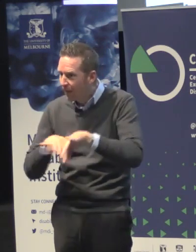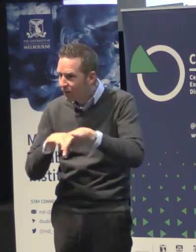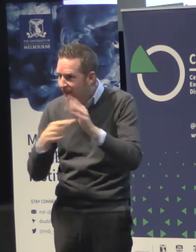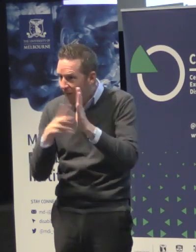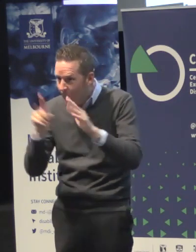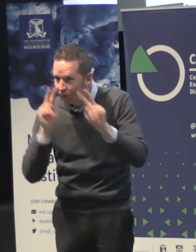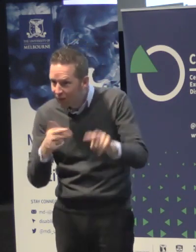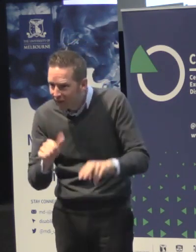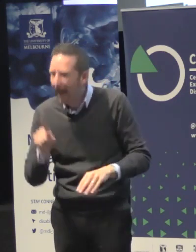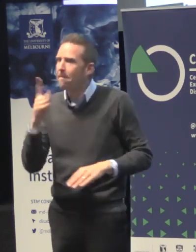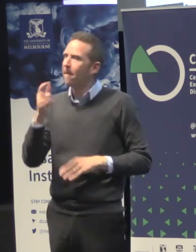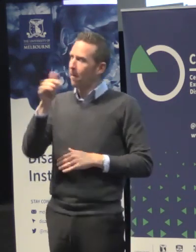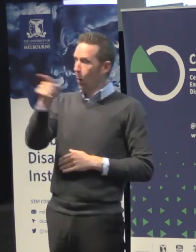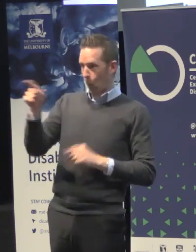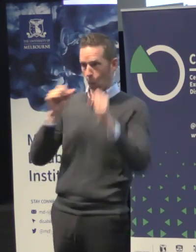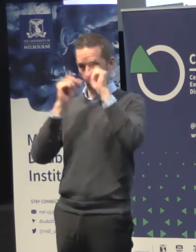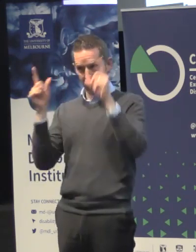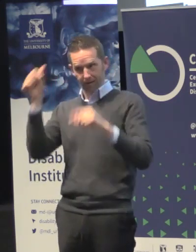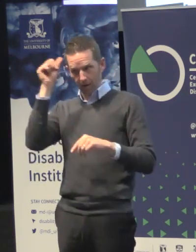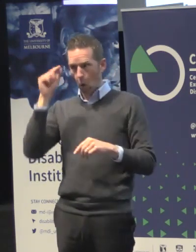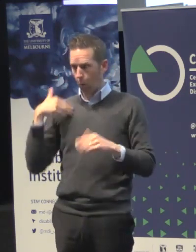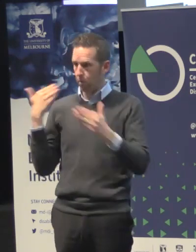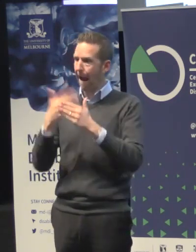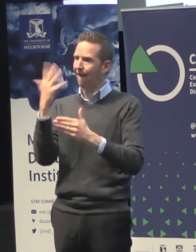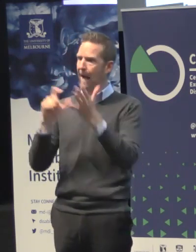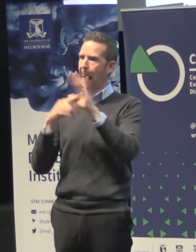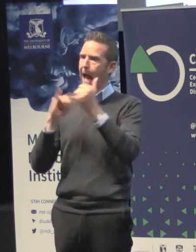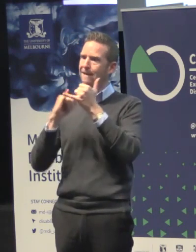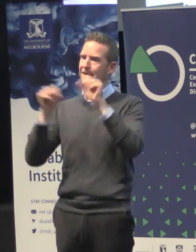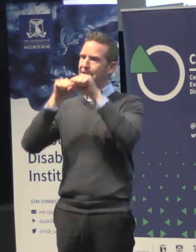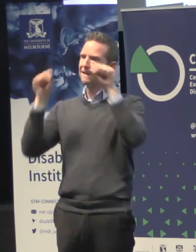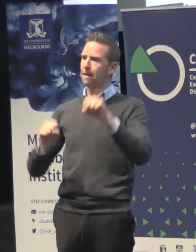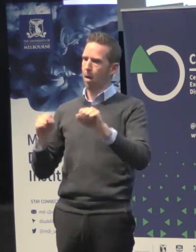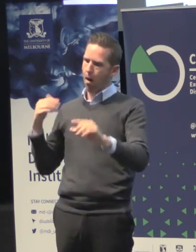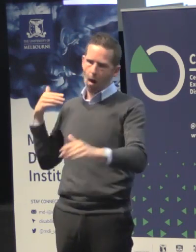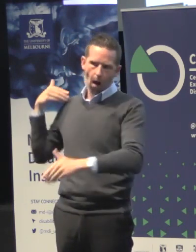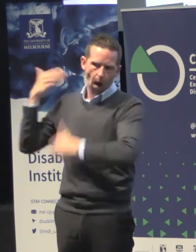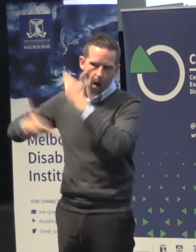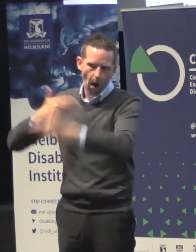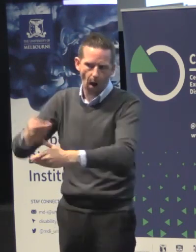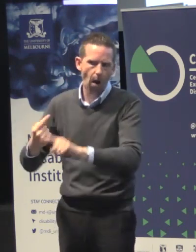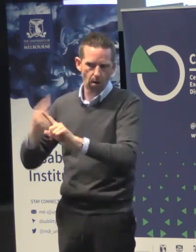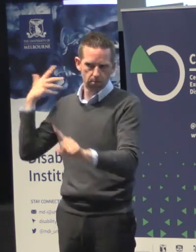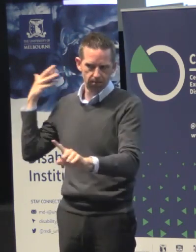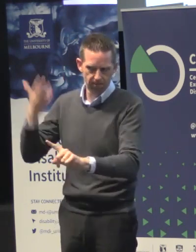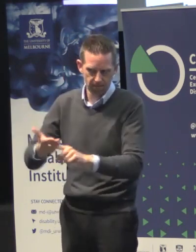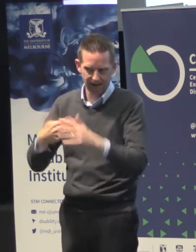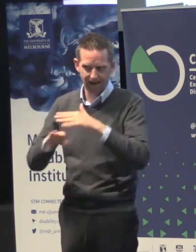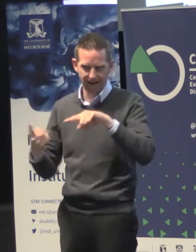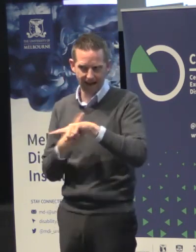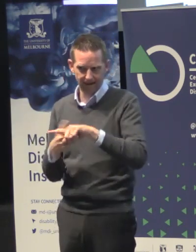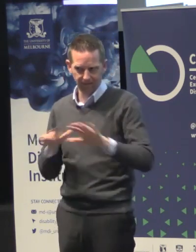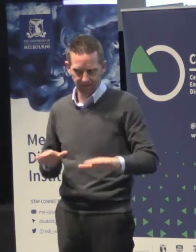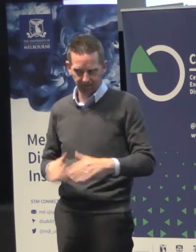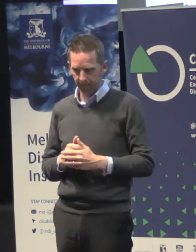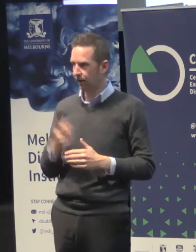But you may be dimly aware that we have had a class system and a servant class in the historical past. And so that is one, for the